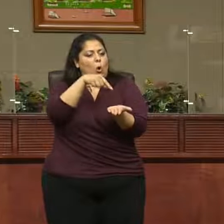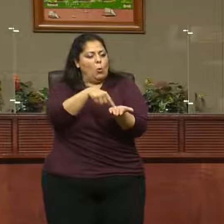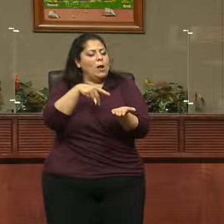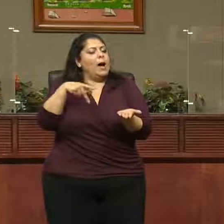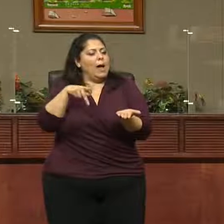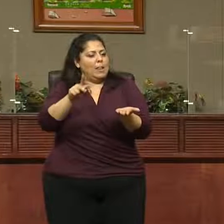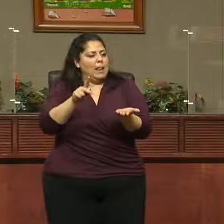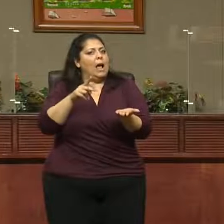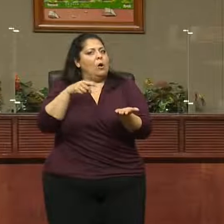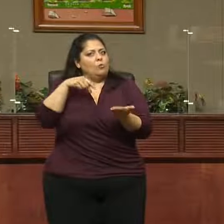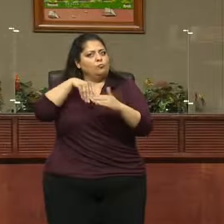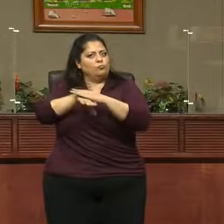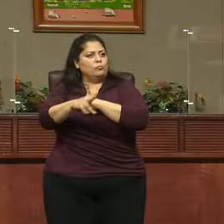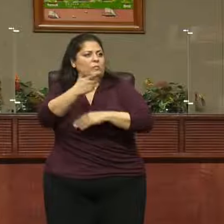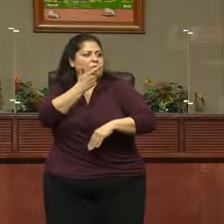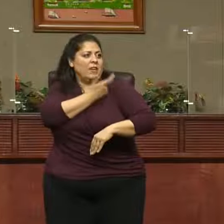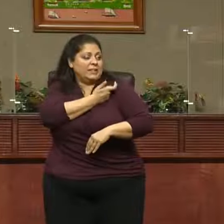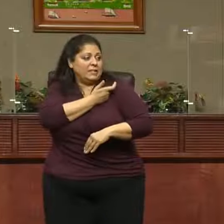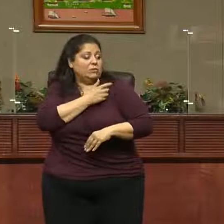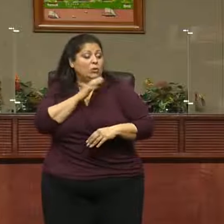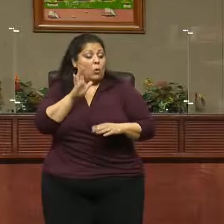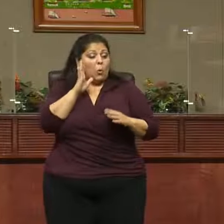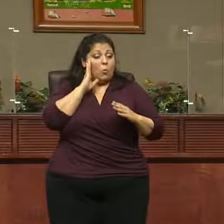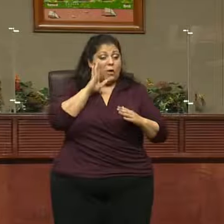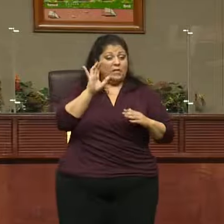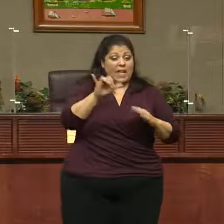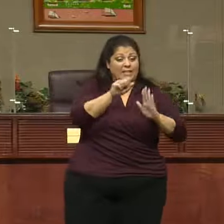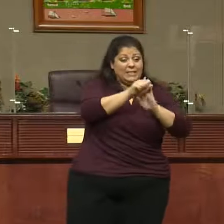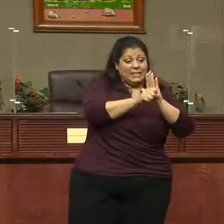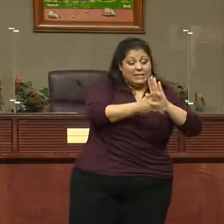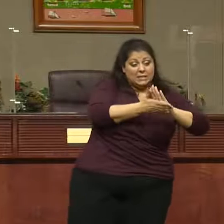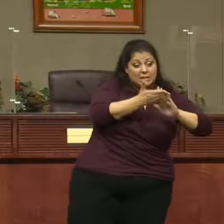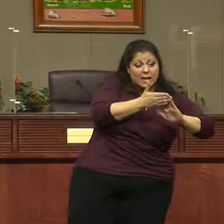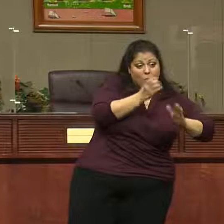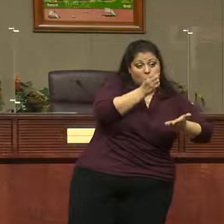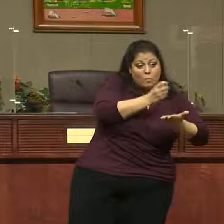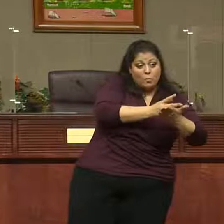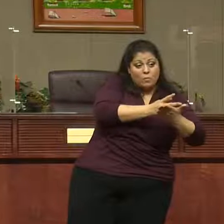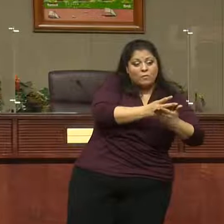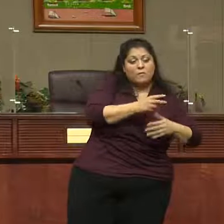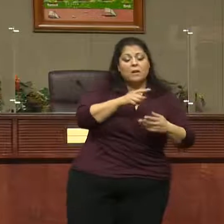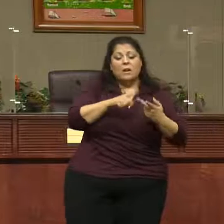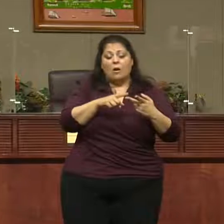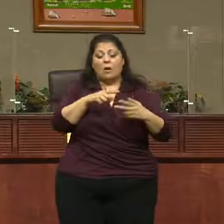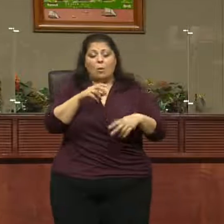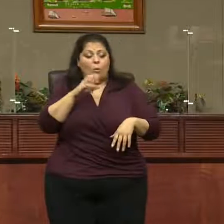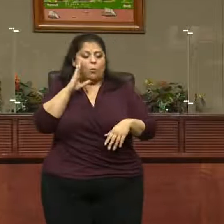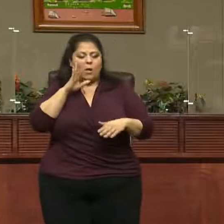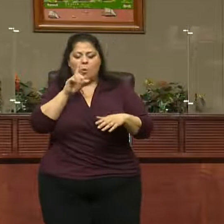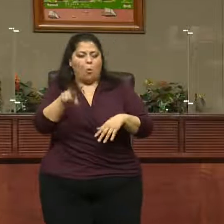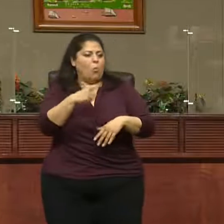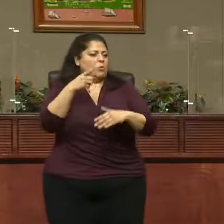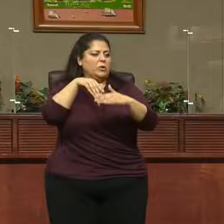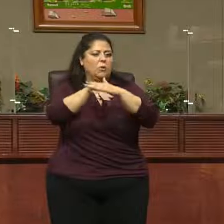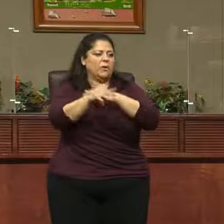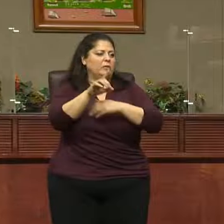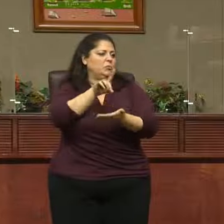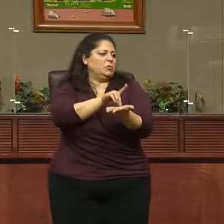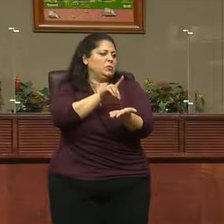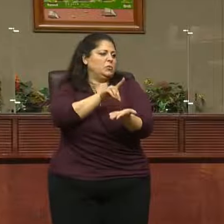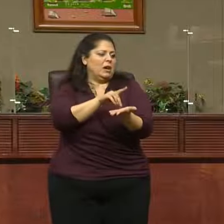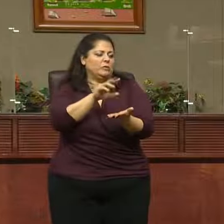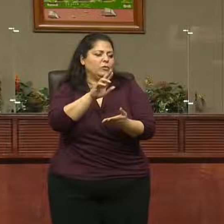apply to the state-run sites, or is that mostly going to apply to, their doctor's offices or pharmacies who are administering it? So